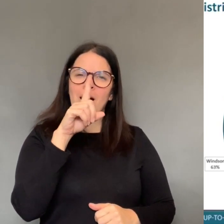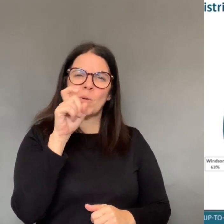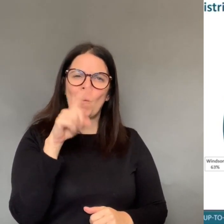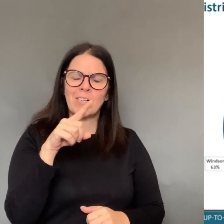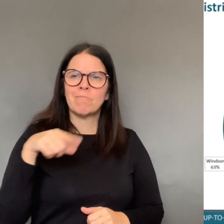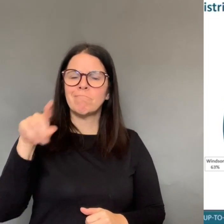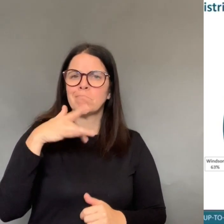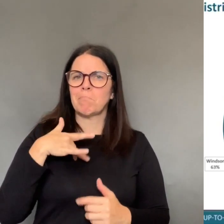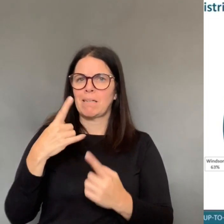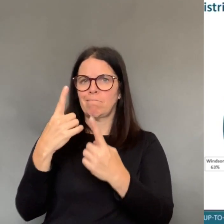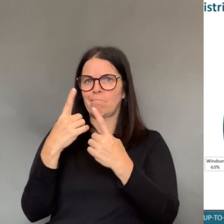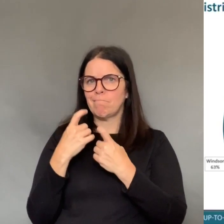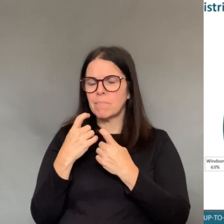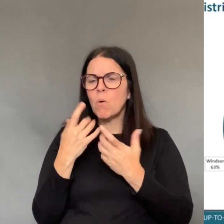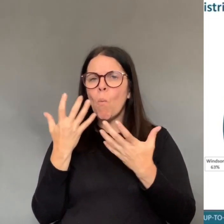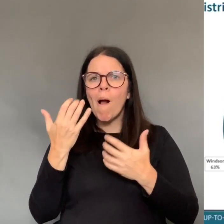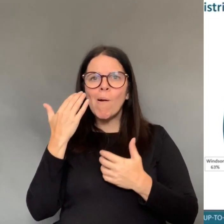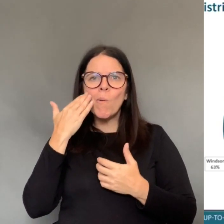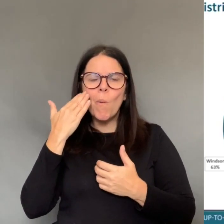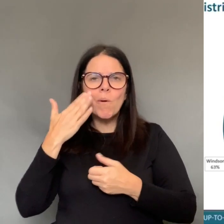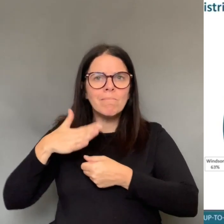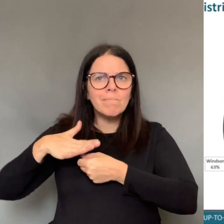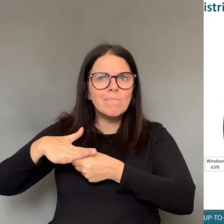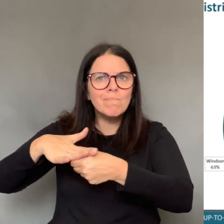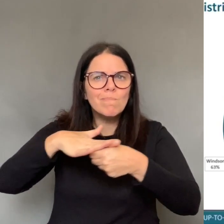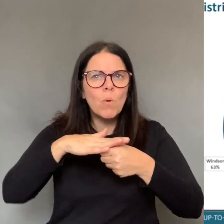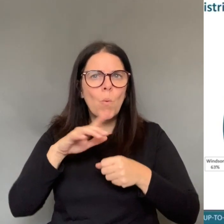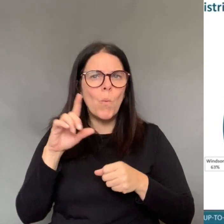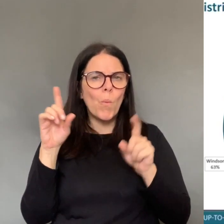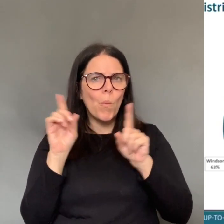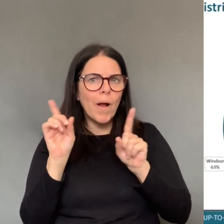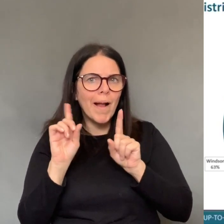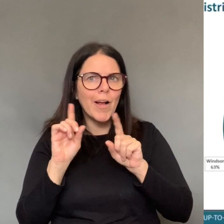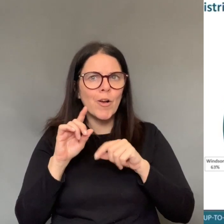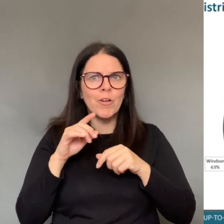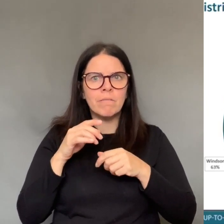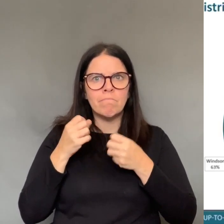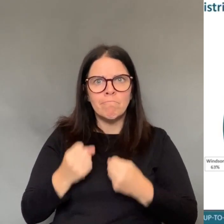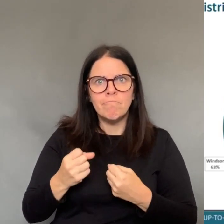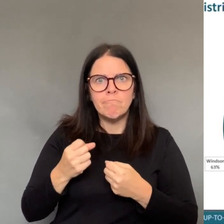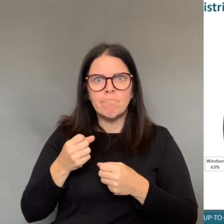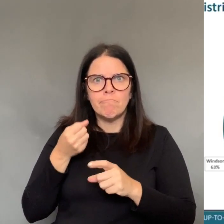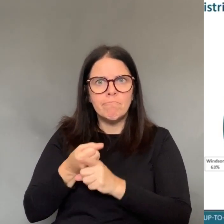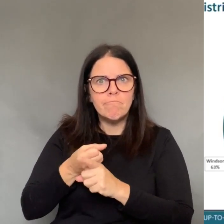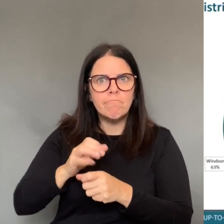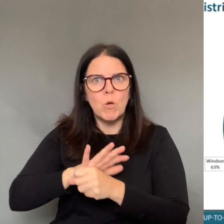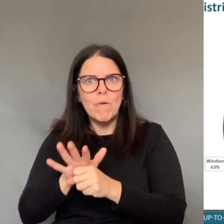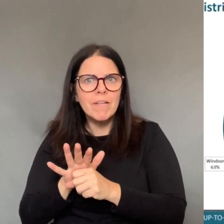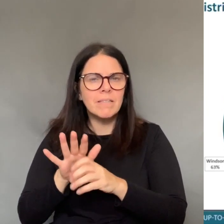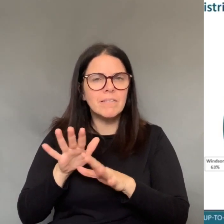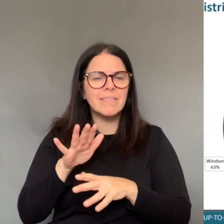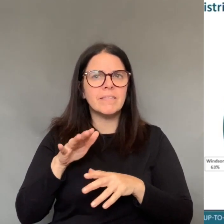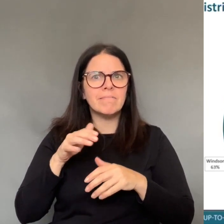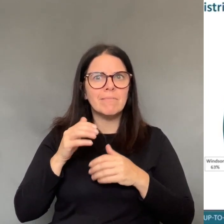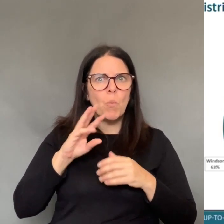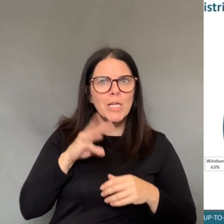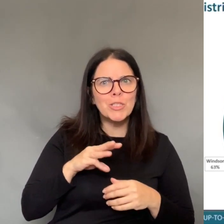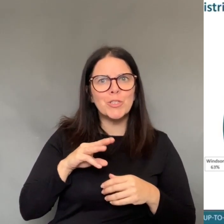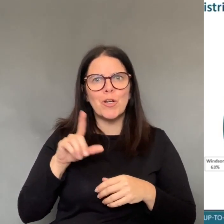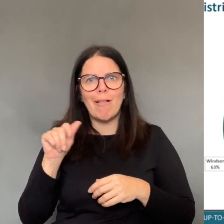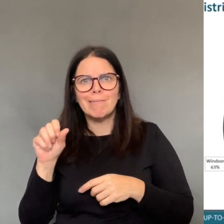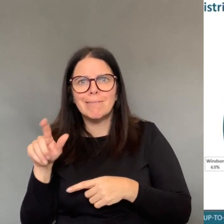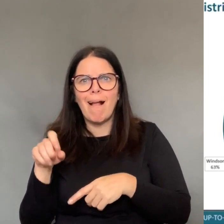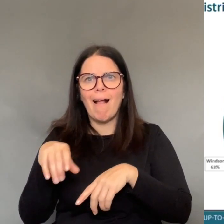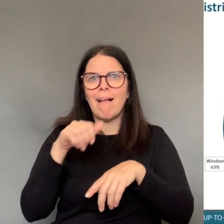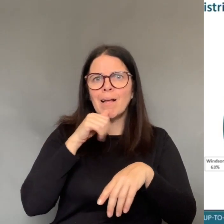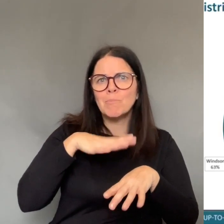information. But at this stage, since our case count has gone past 400 cases, we can say that it is everywhere, and everyone should be